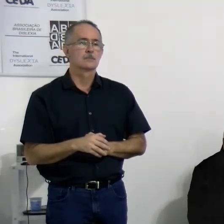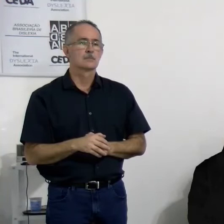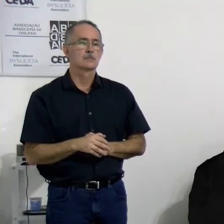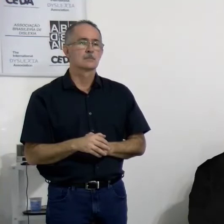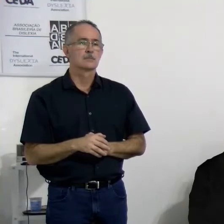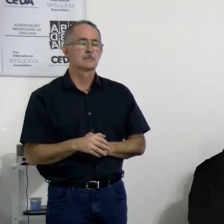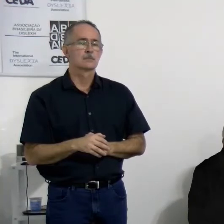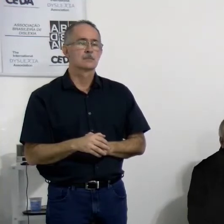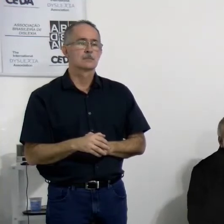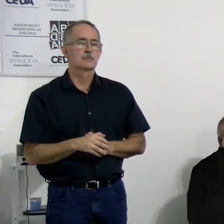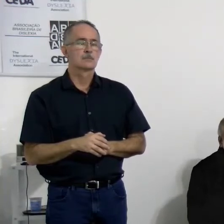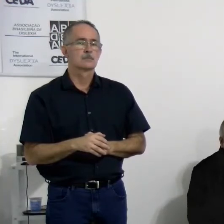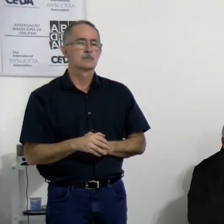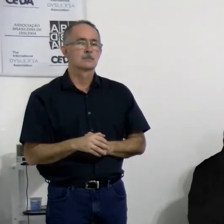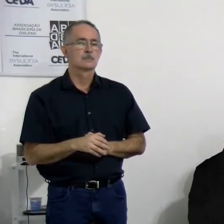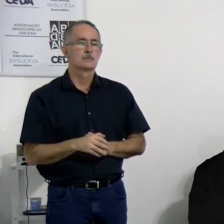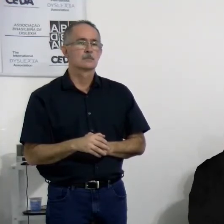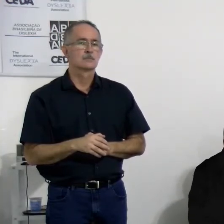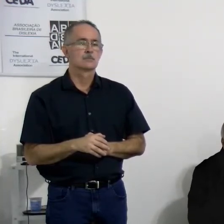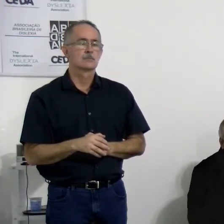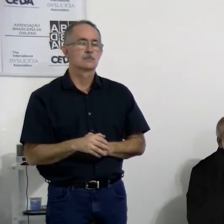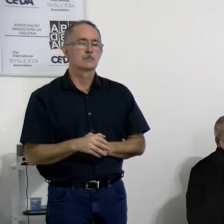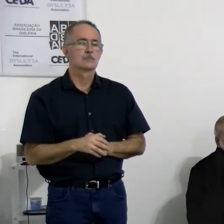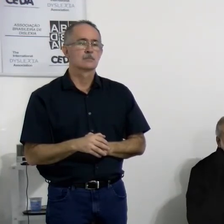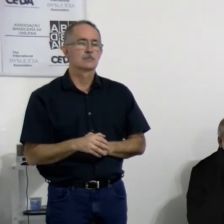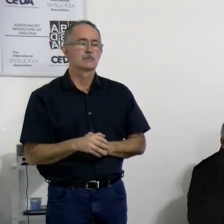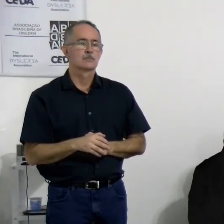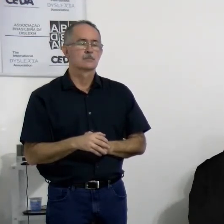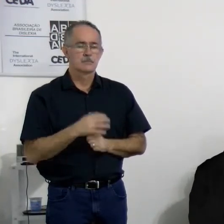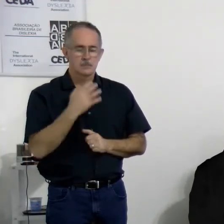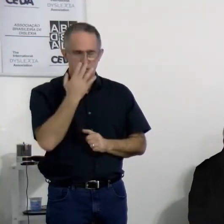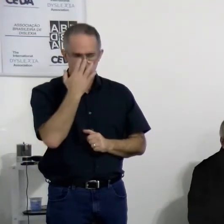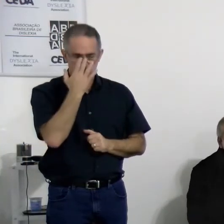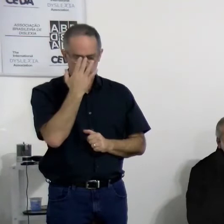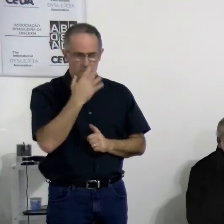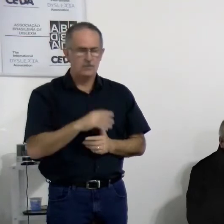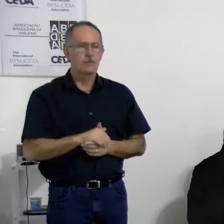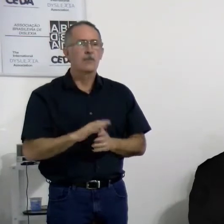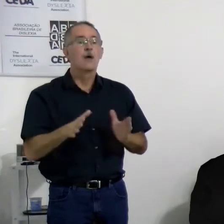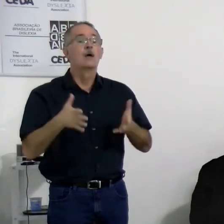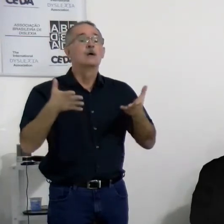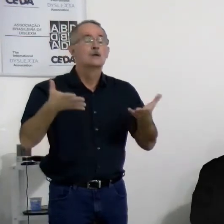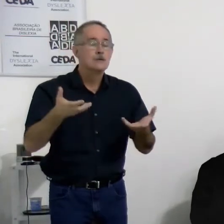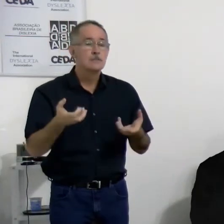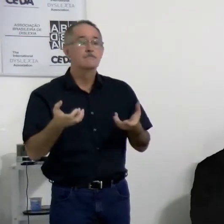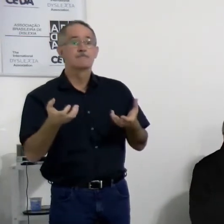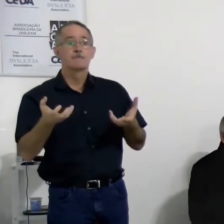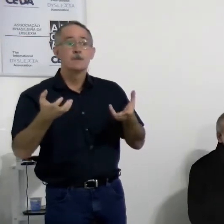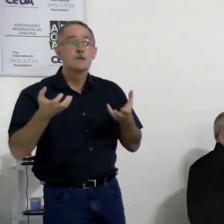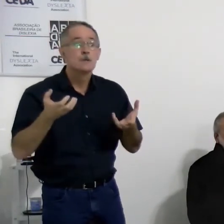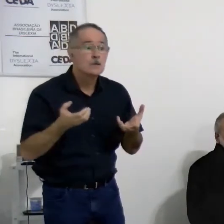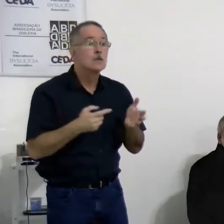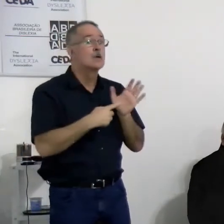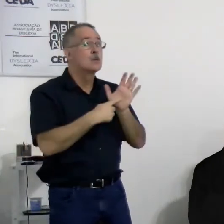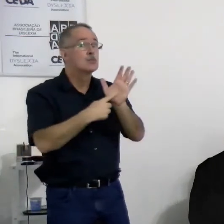Mm-hmm. It's much more powerful when we work in groups of smart people working together. Então, o conselho que ele dá, como pesquisador